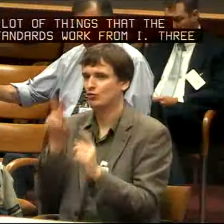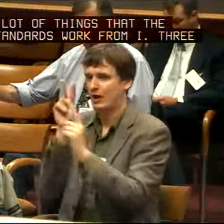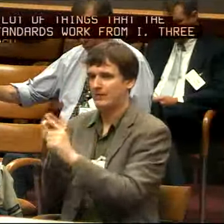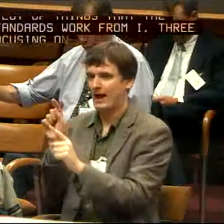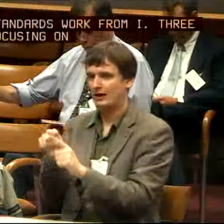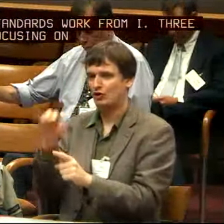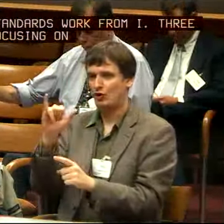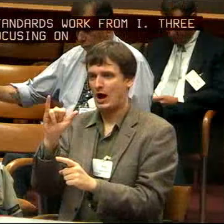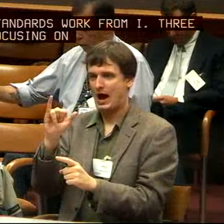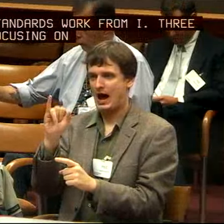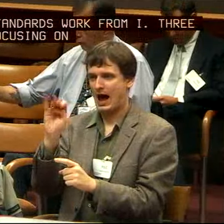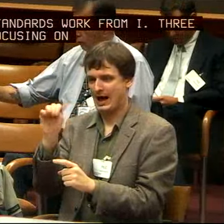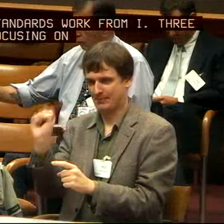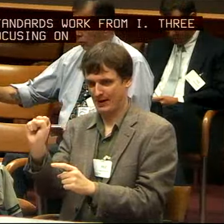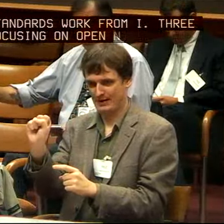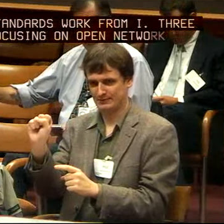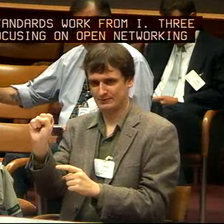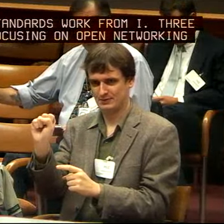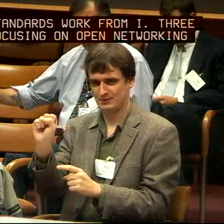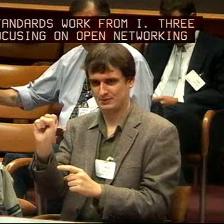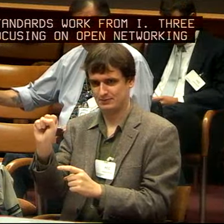networking that could apply to IMS.